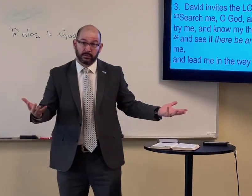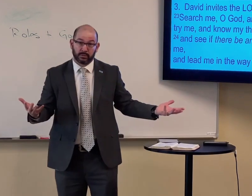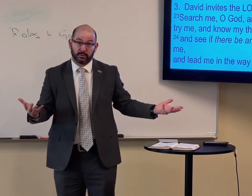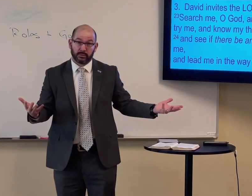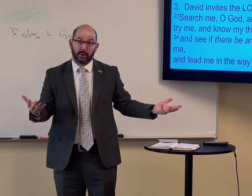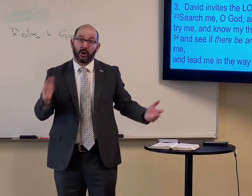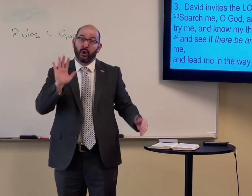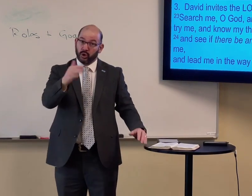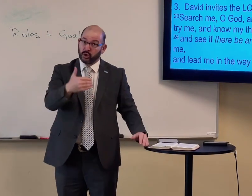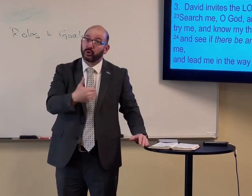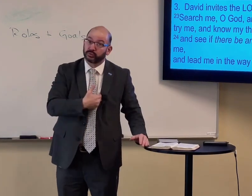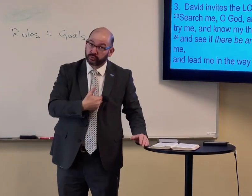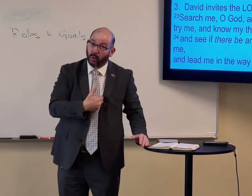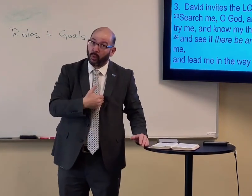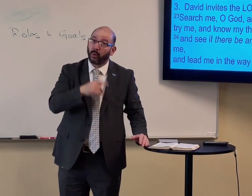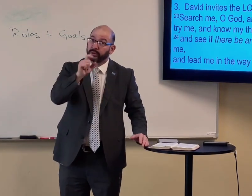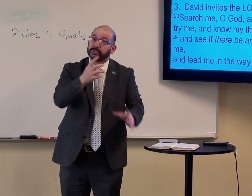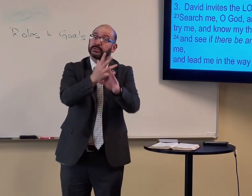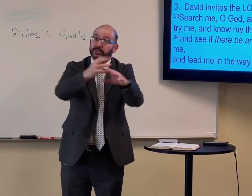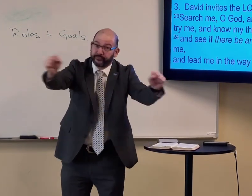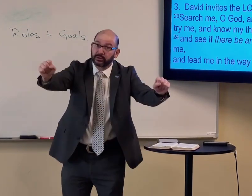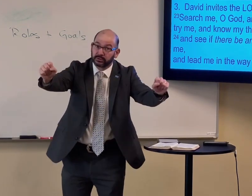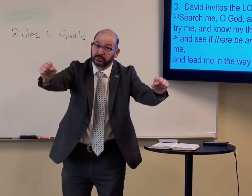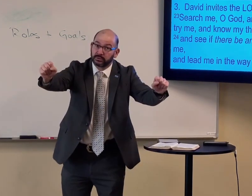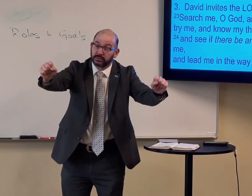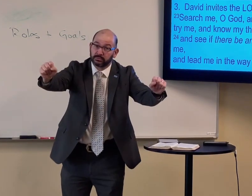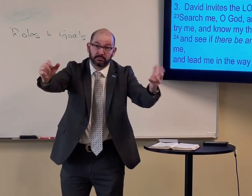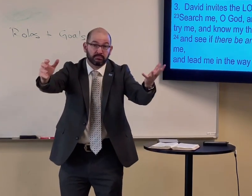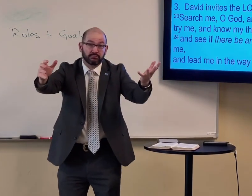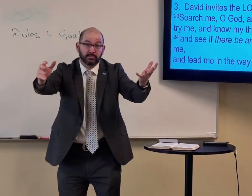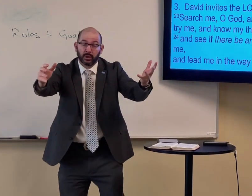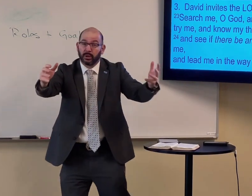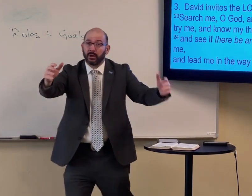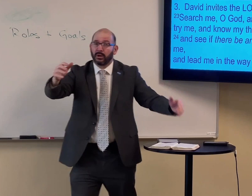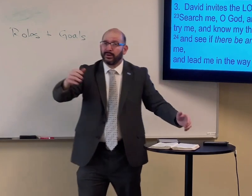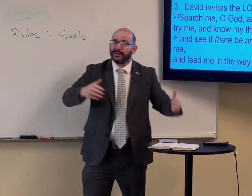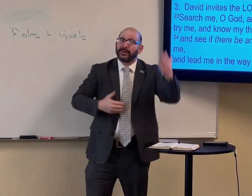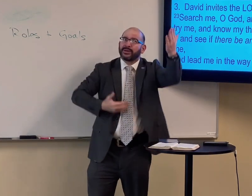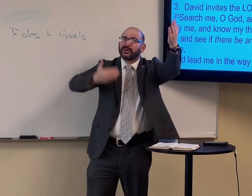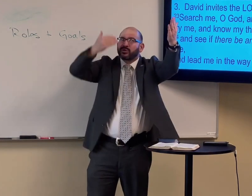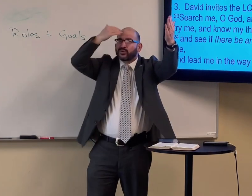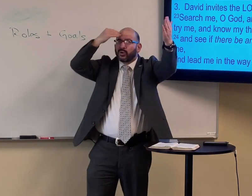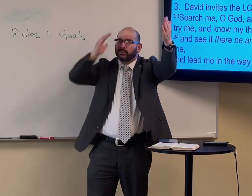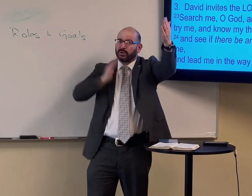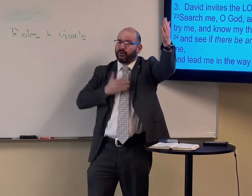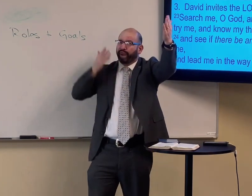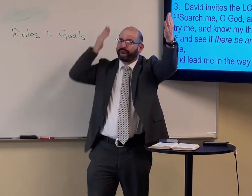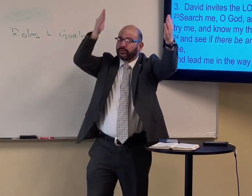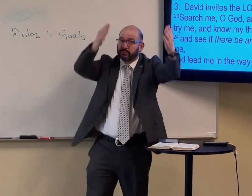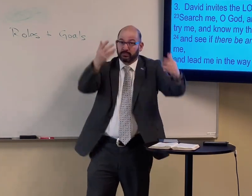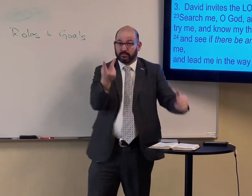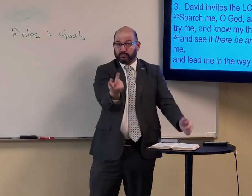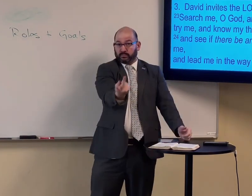Get out of the street. And the same thing here. Your soul is the most important thing to you. You